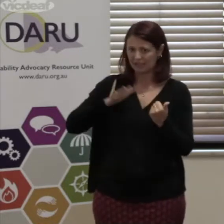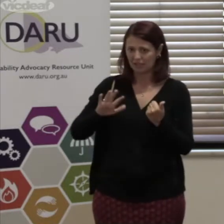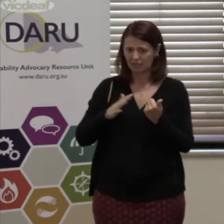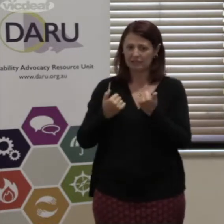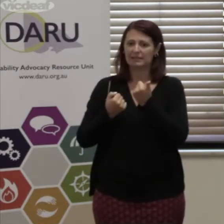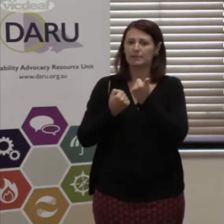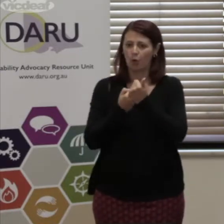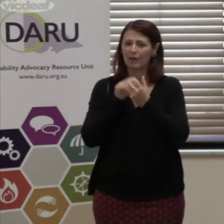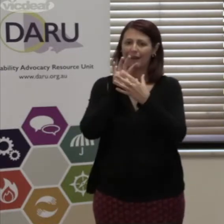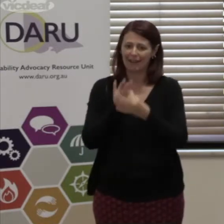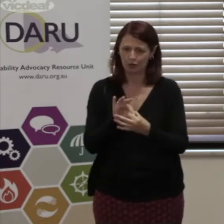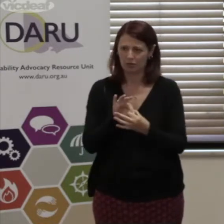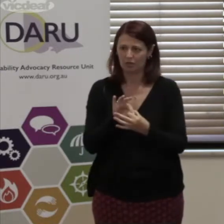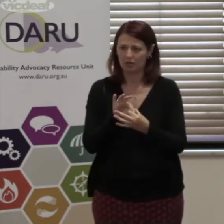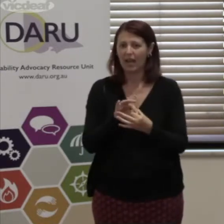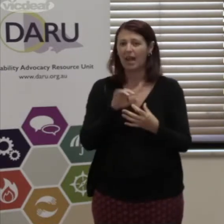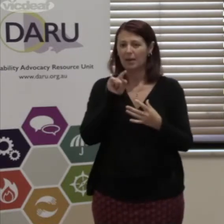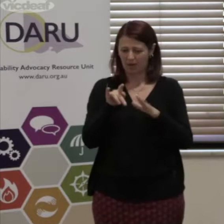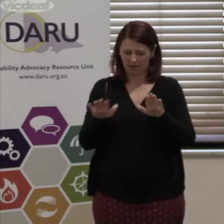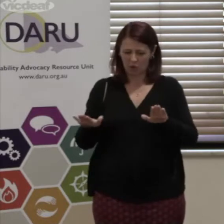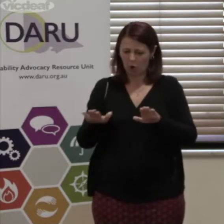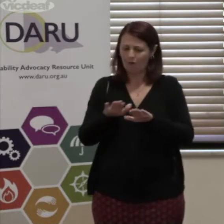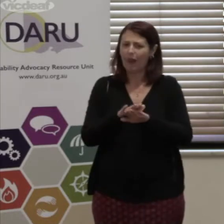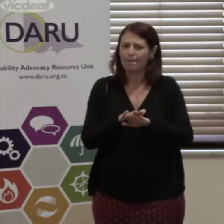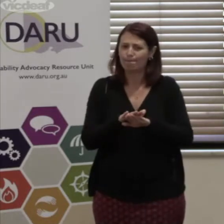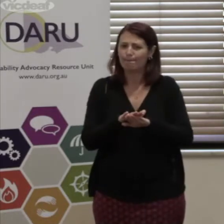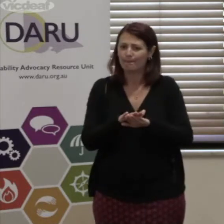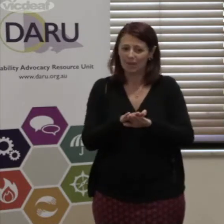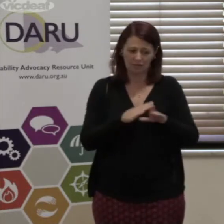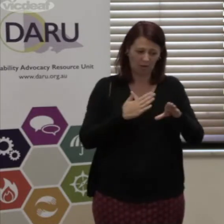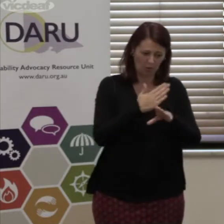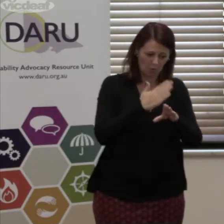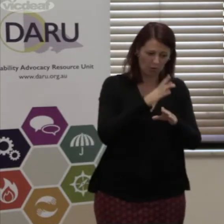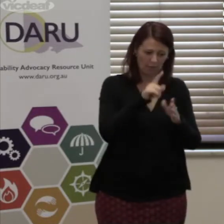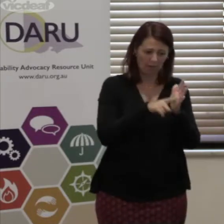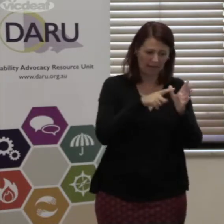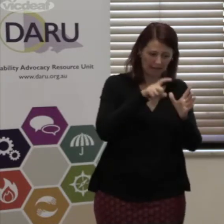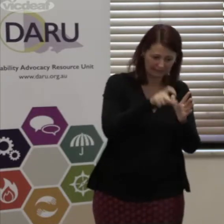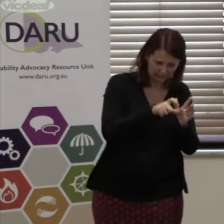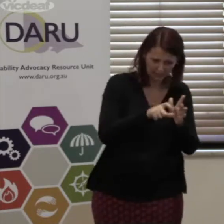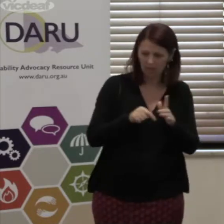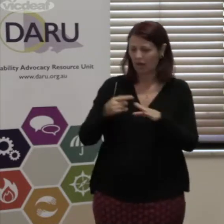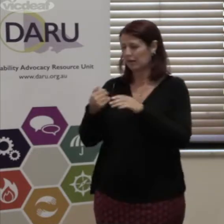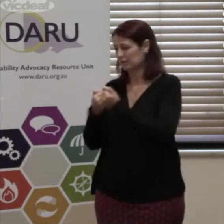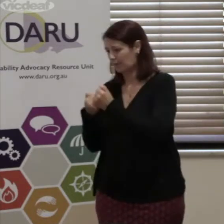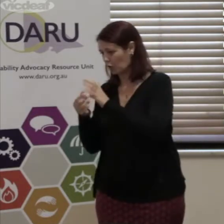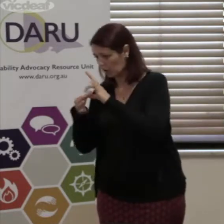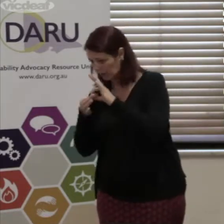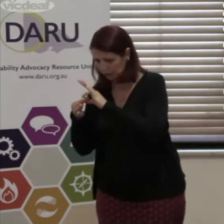support connection. But there's a very strong overlap between the work of the local area coordinator and support